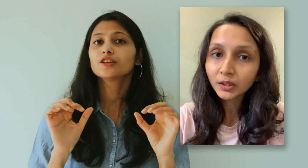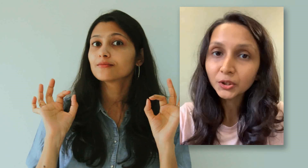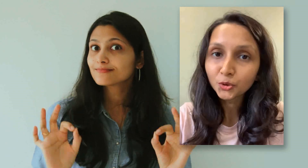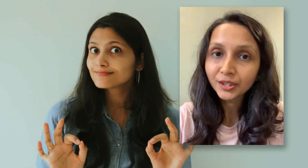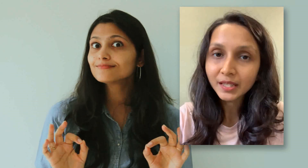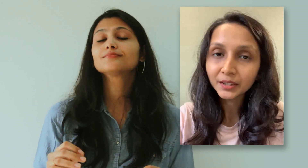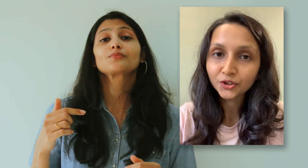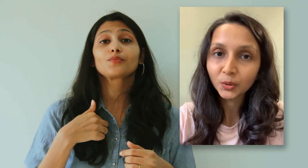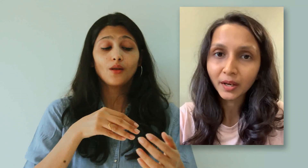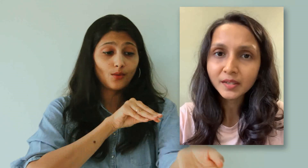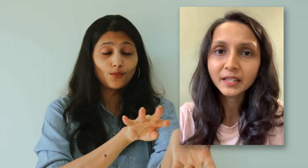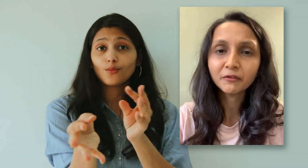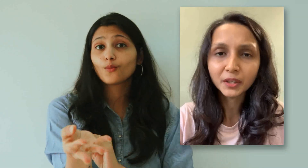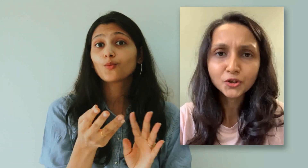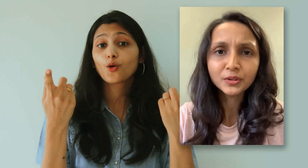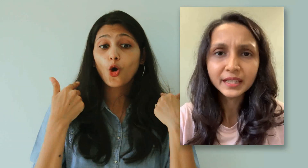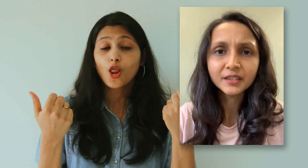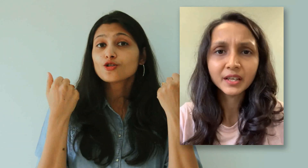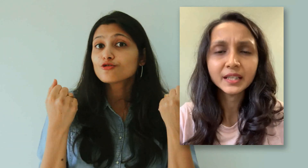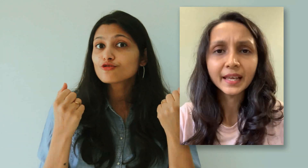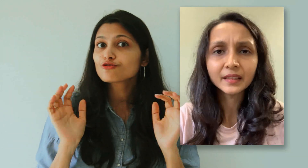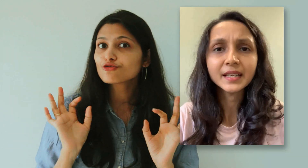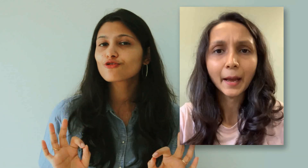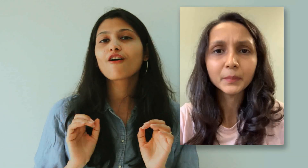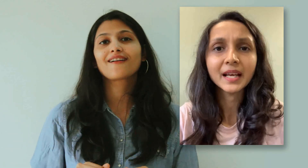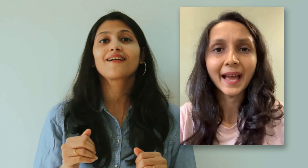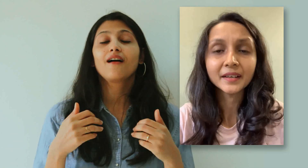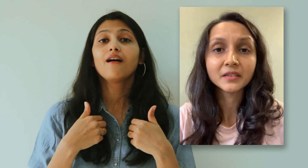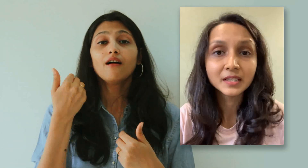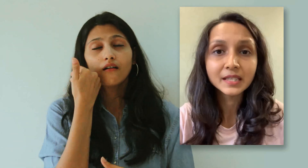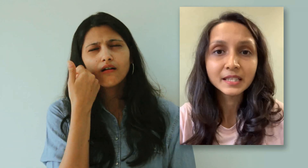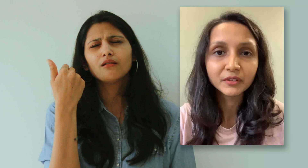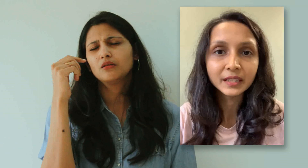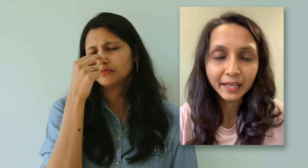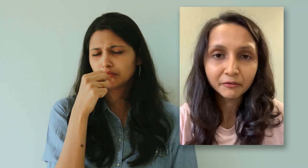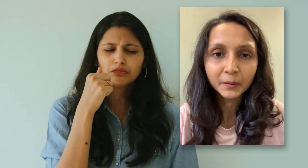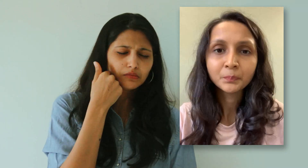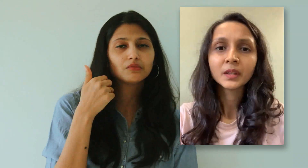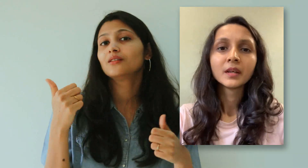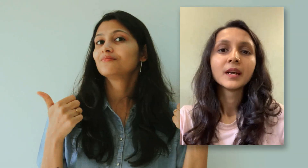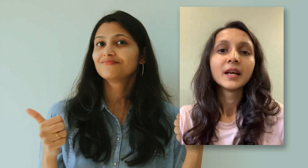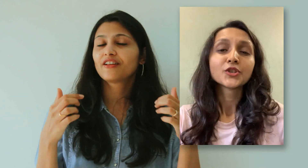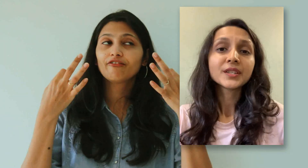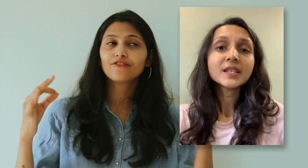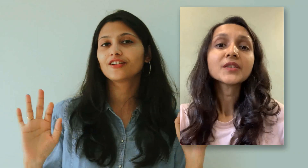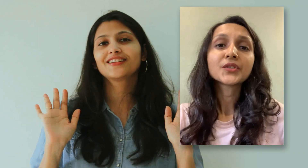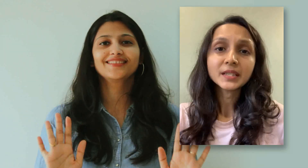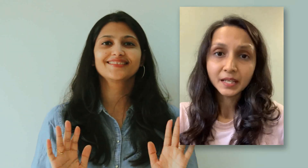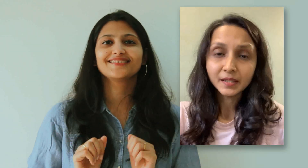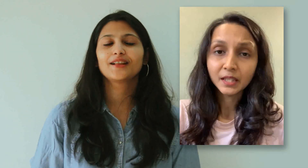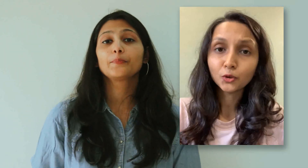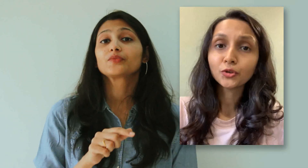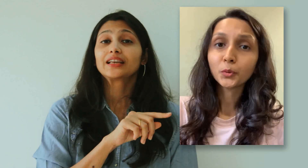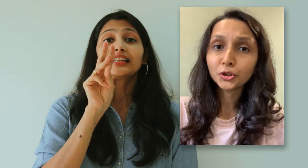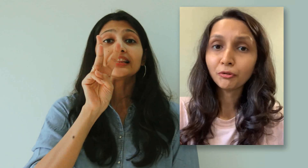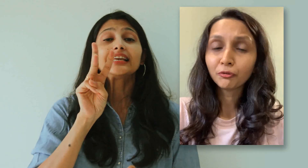all the nutrients that it requires and for us to lead a very healthy, happy and a disease-free life. So these are the 3